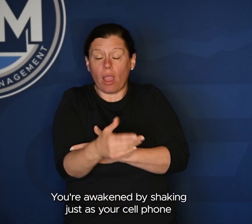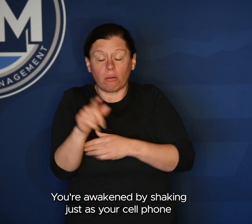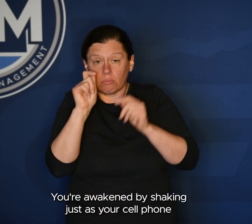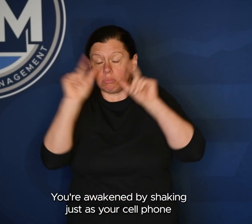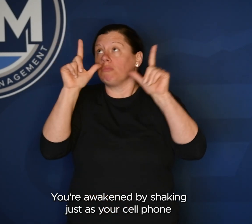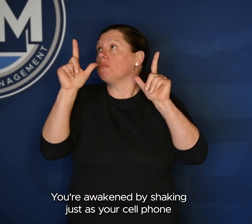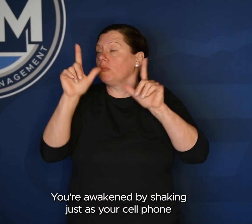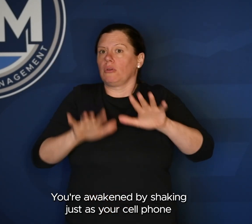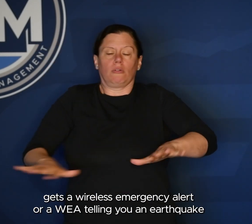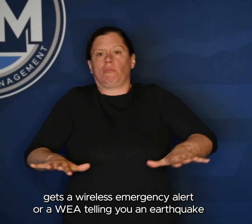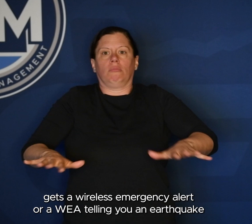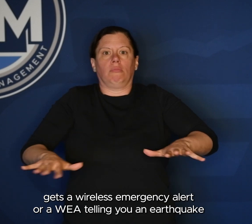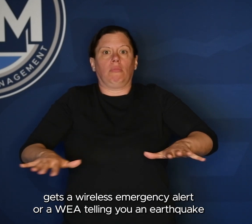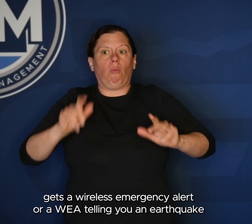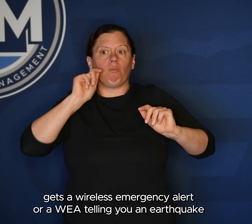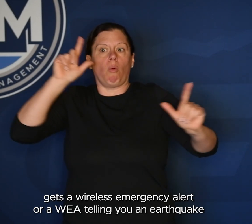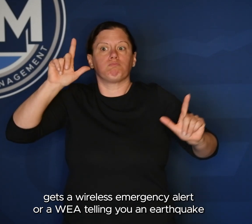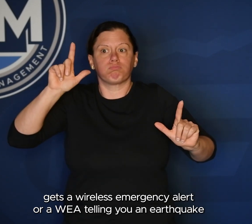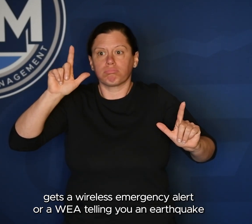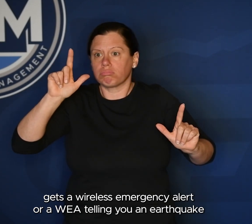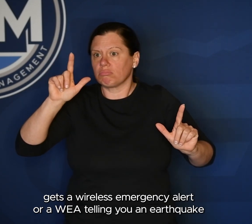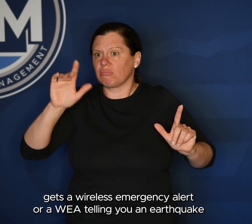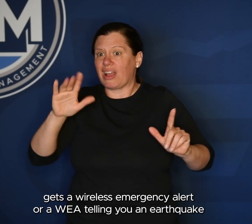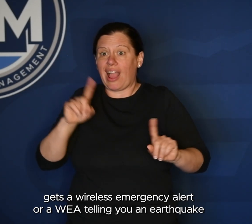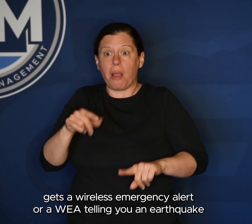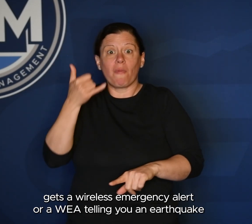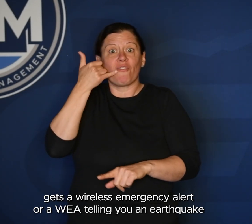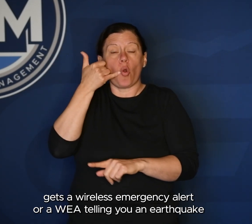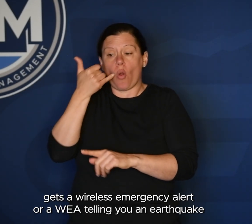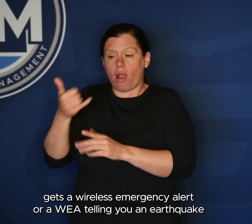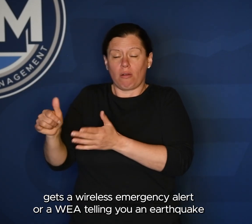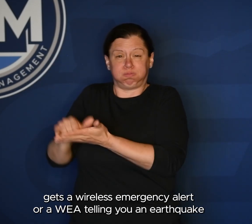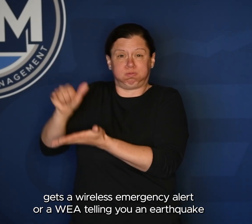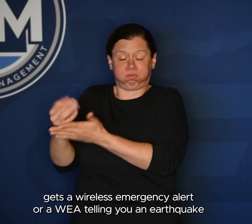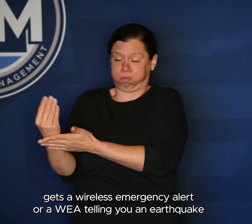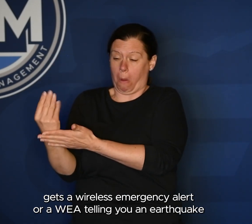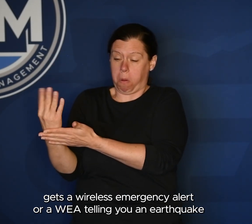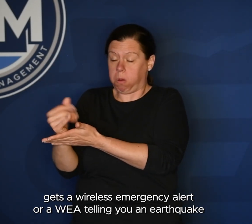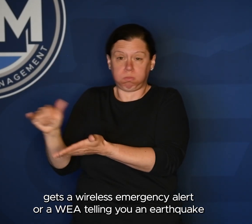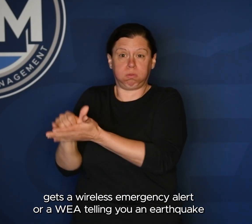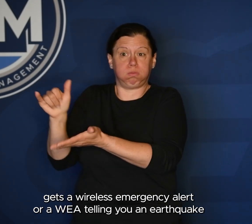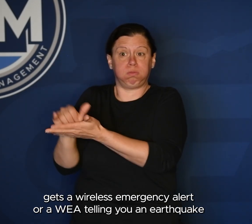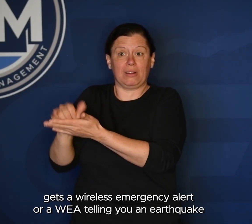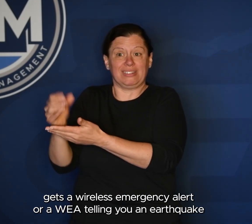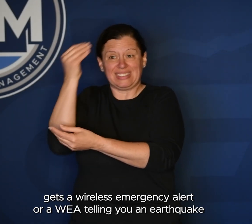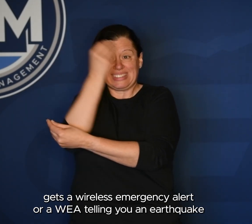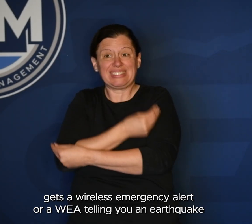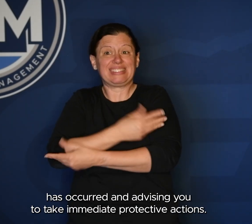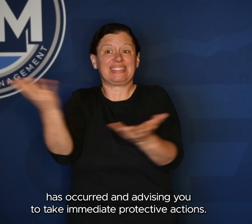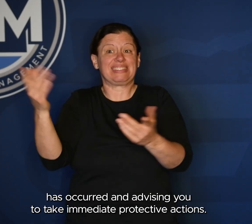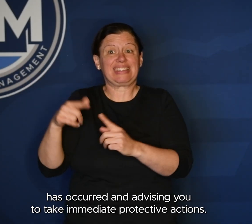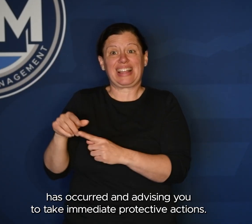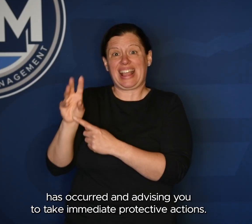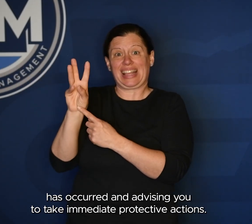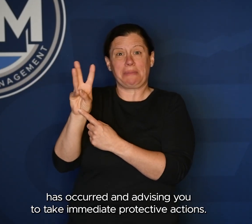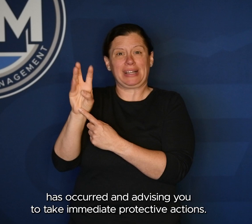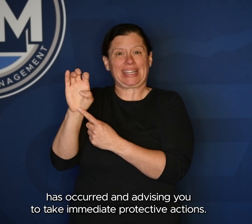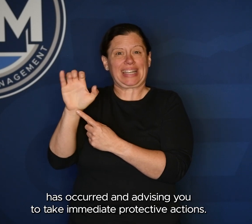as your cell phone gets a wireless emergency alert, or a WEA, telling you an earthquake has occurred and advising you to